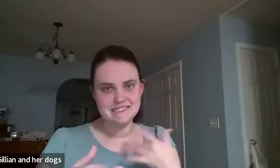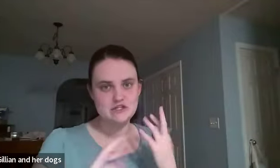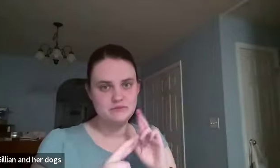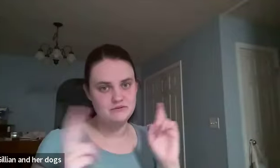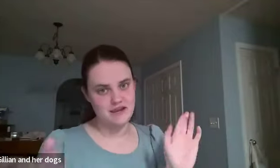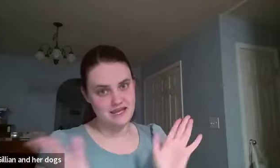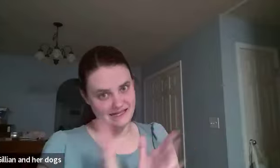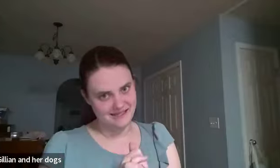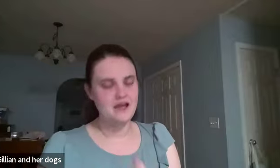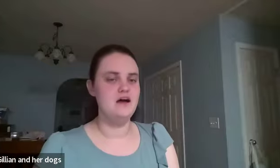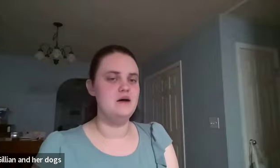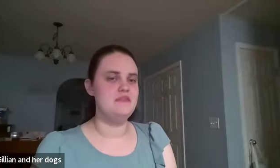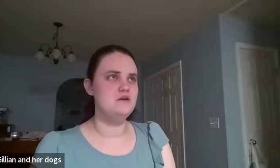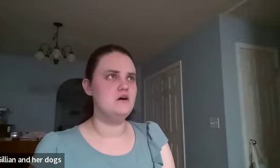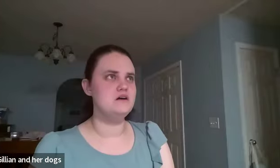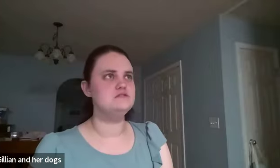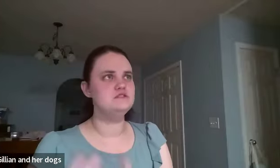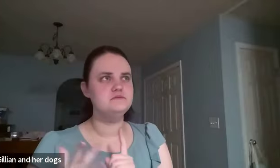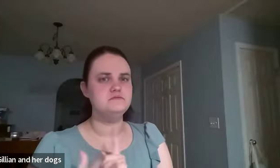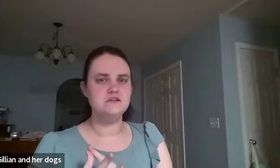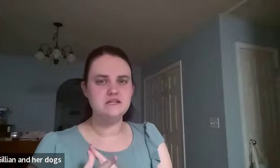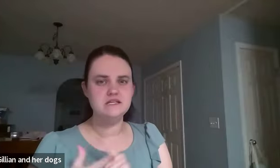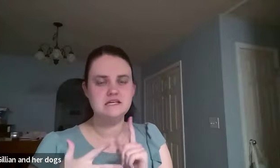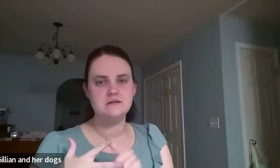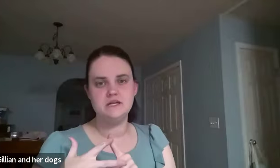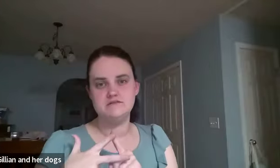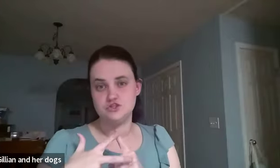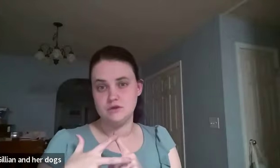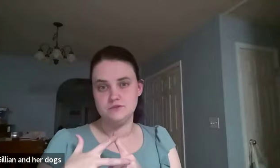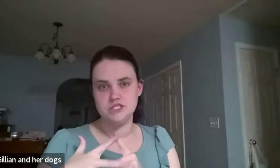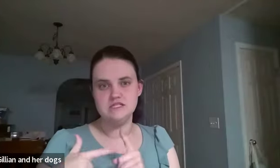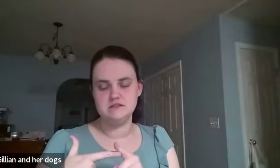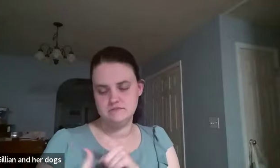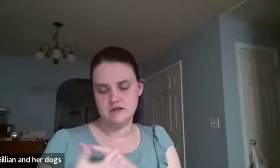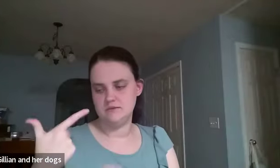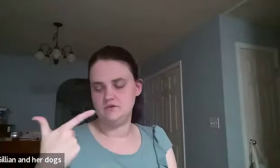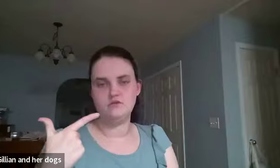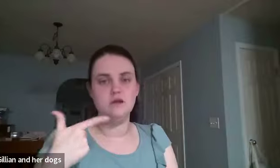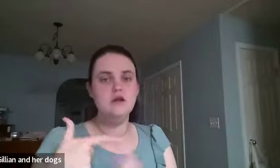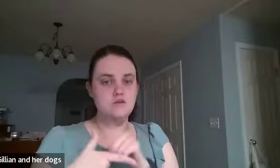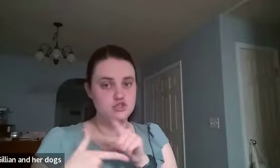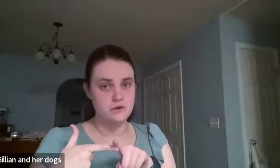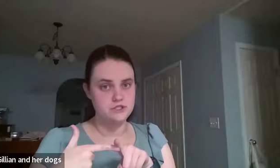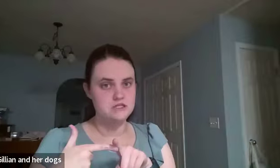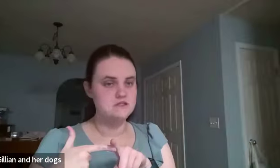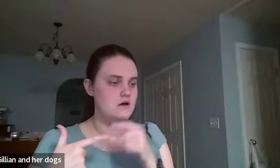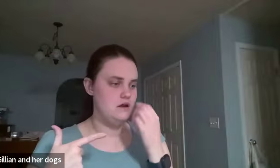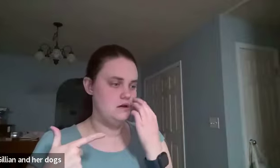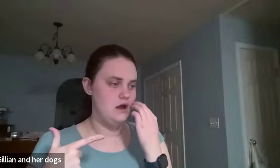feelings, so be ready. I think we'll also do feelings and a bit of descriptions. I keep doing three descriptions on how